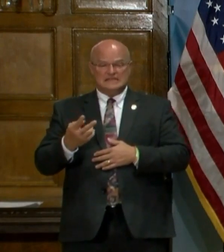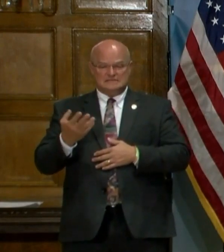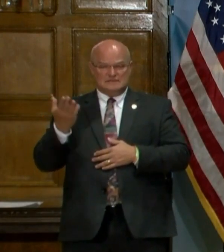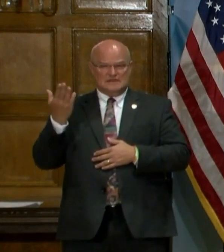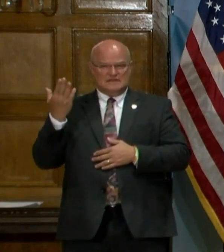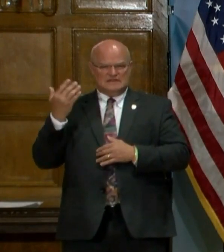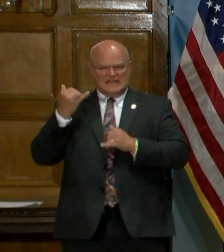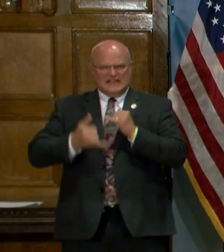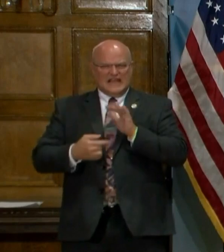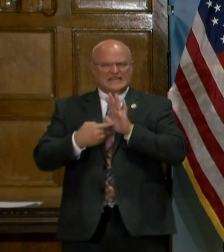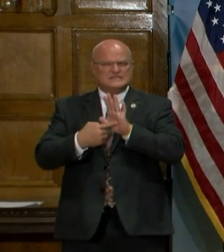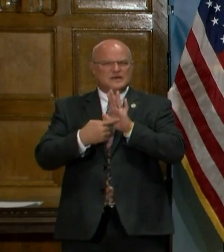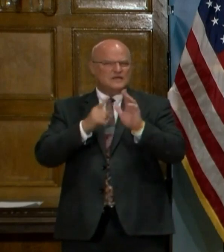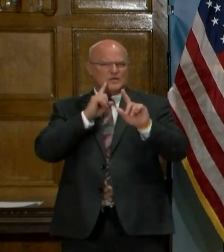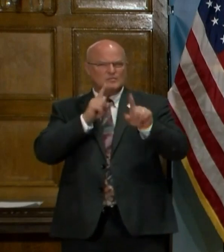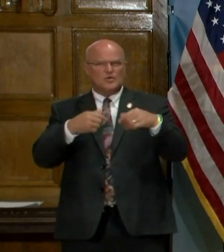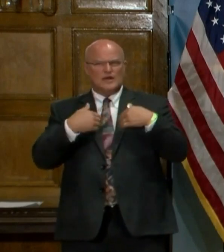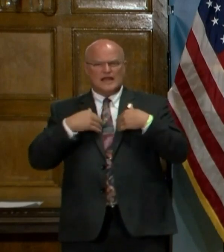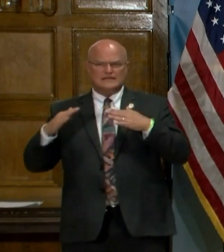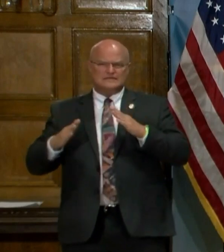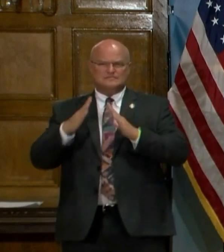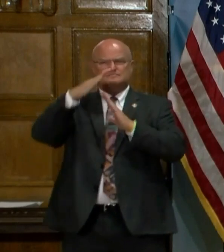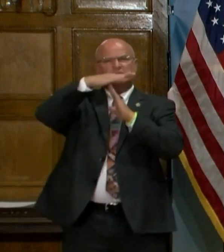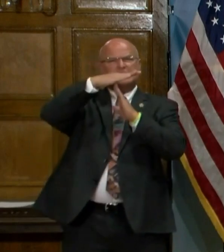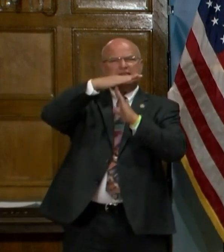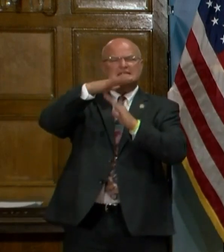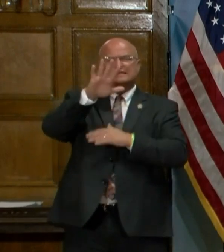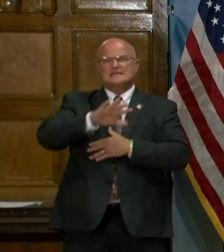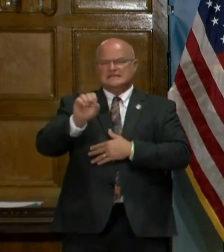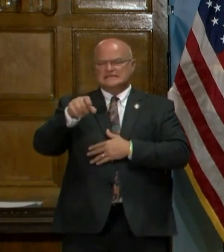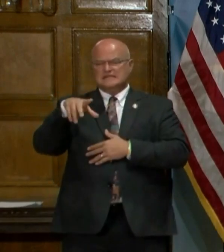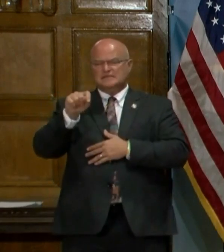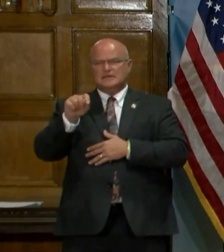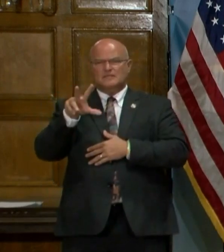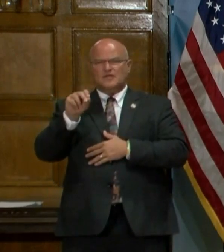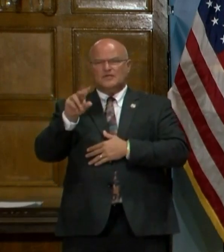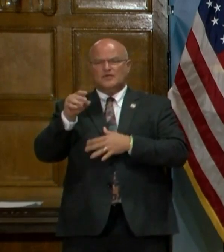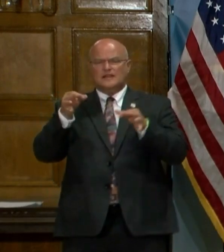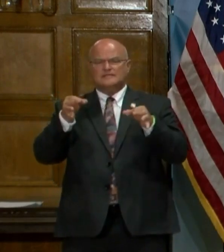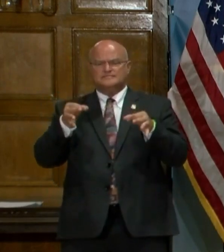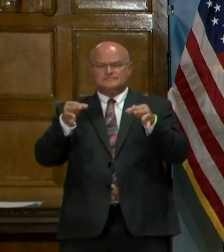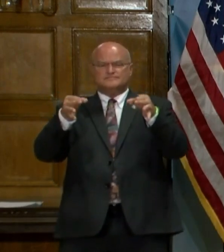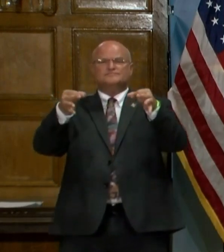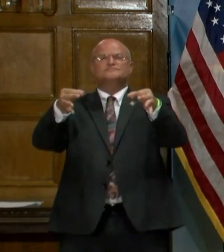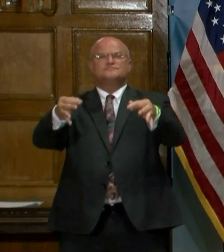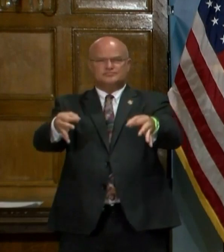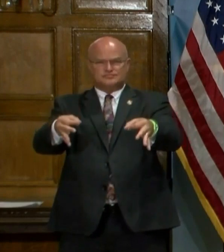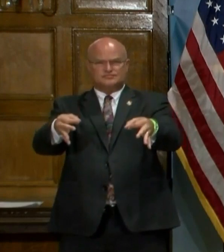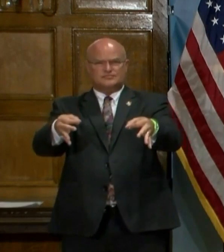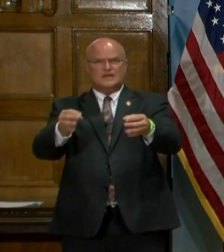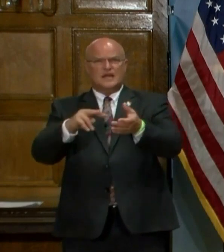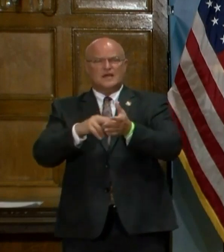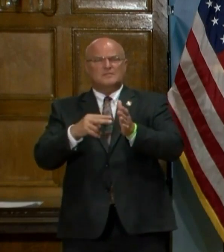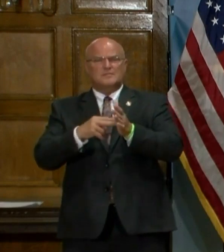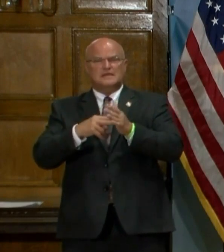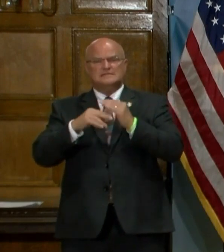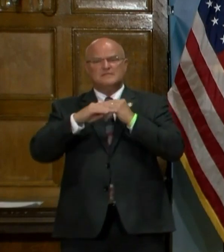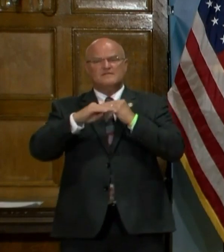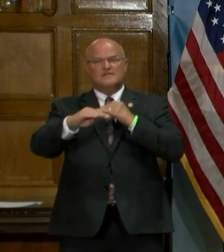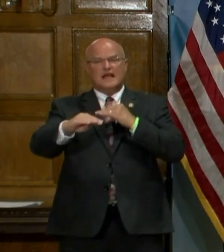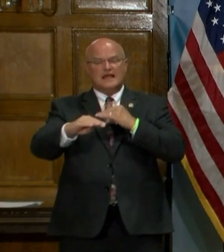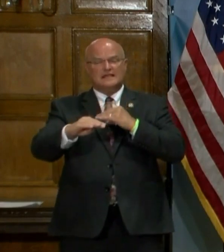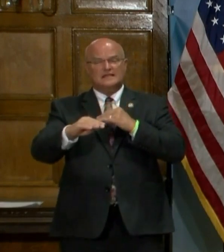last modeling report had the peak time around September 30th. Now it's been extended further, which means it's been